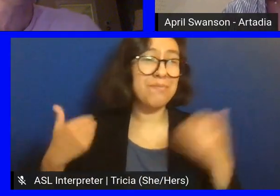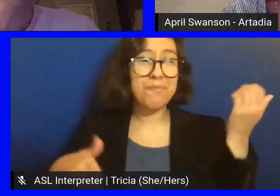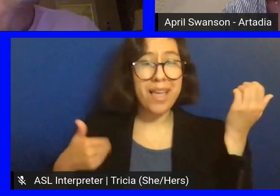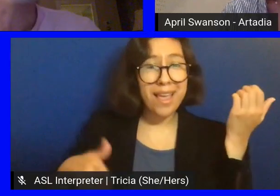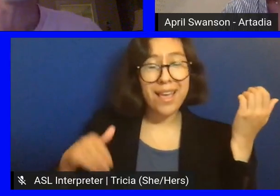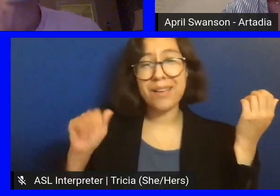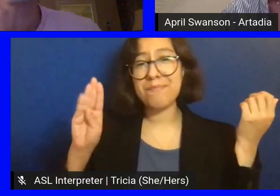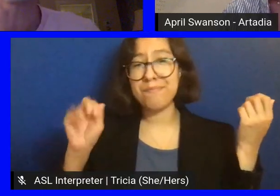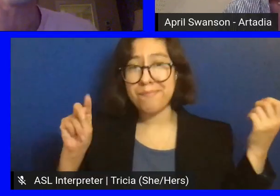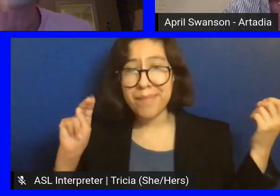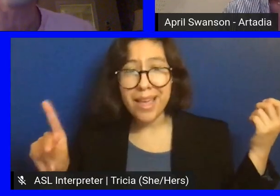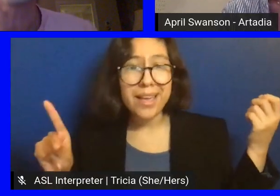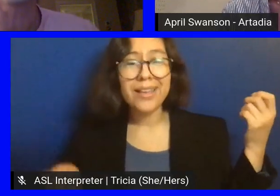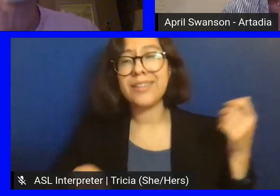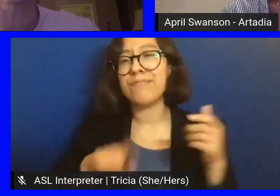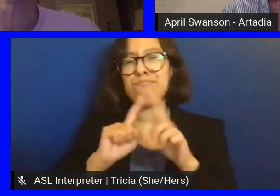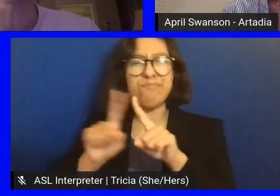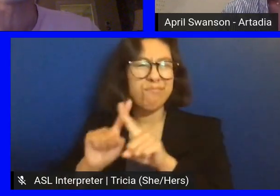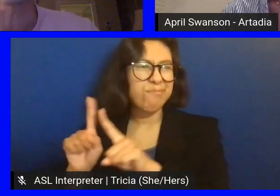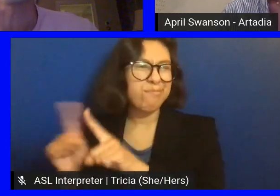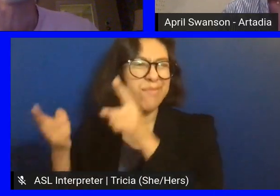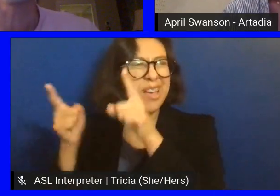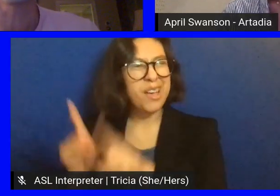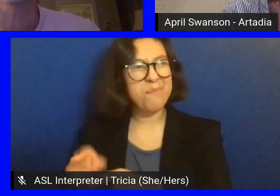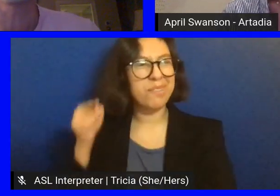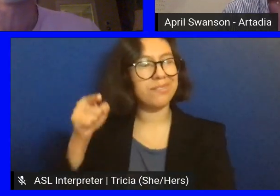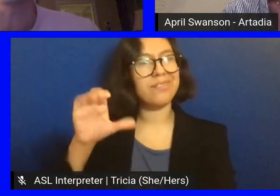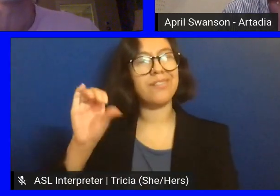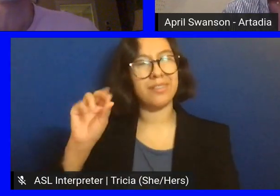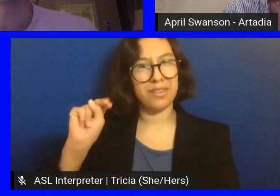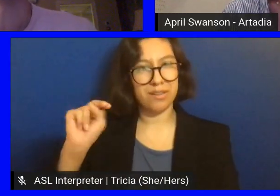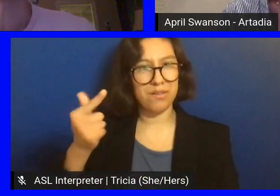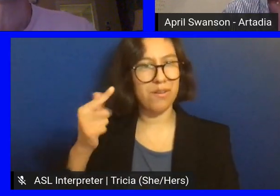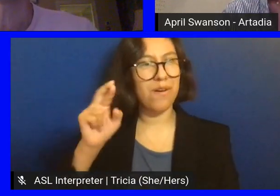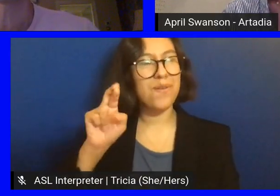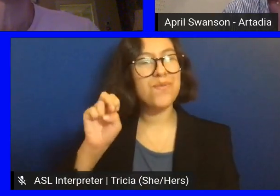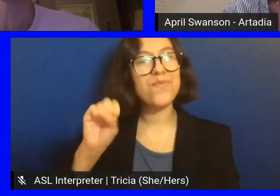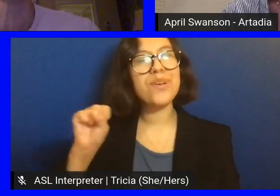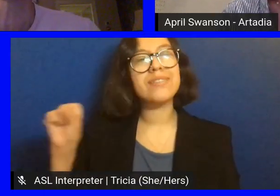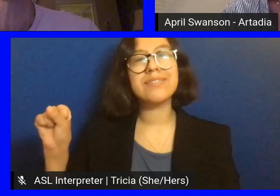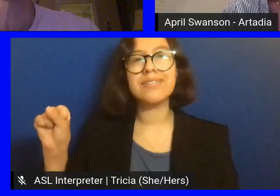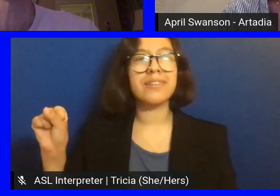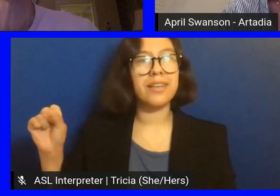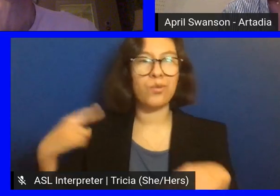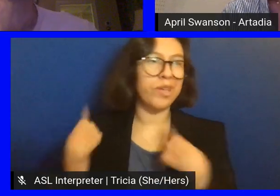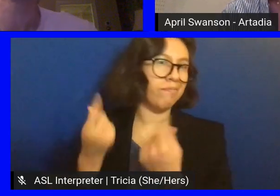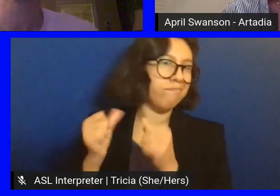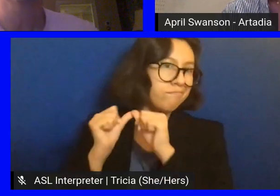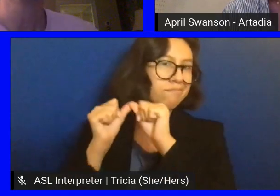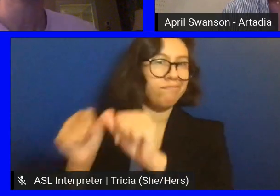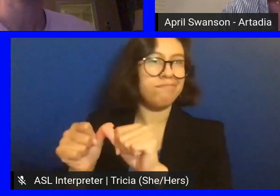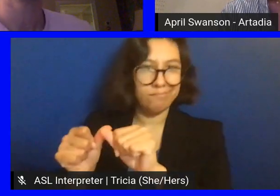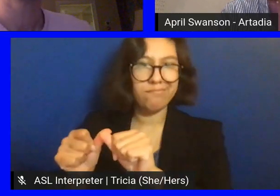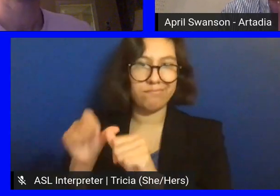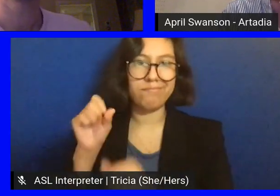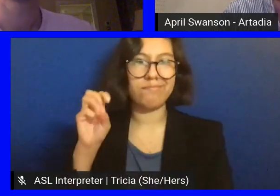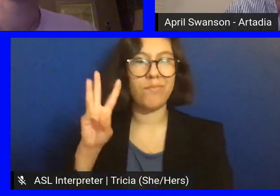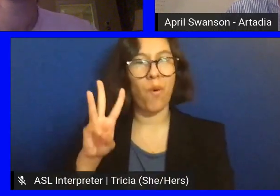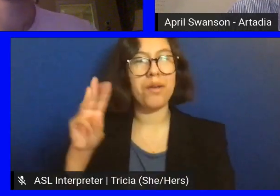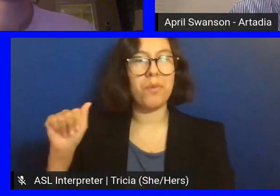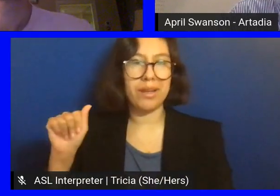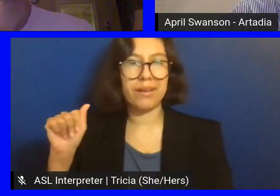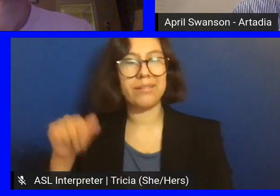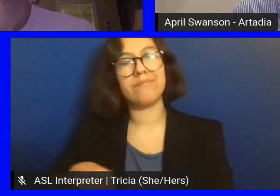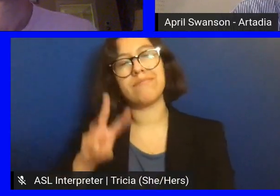different wacky things that happened at the Congress, and it's been going ever since. Yeah. Well,